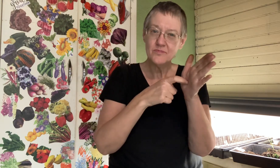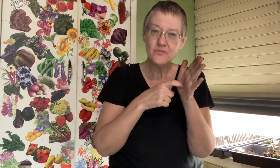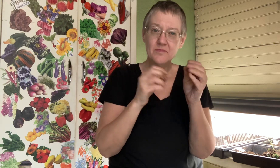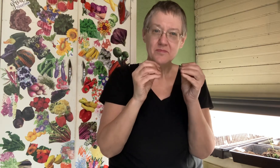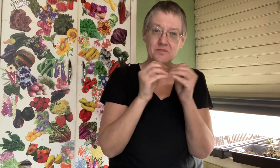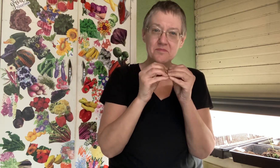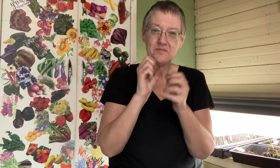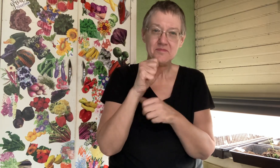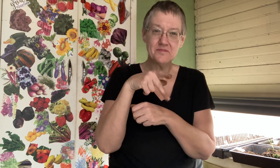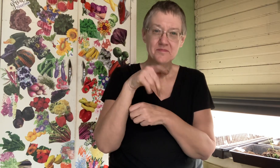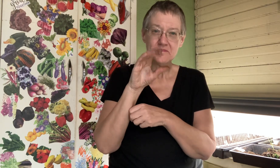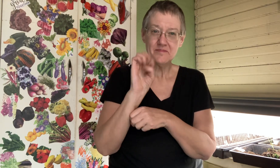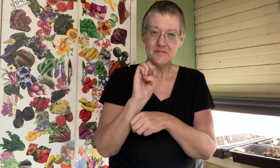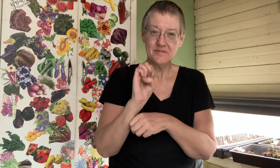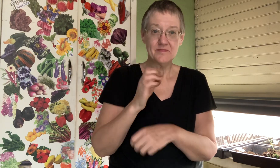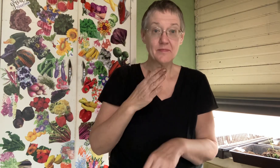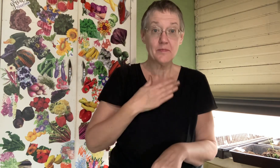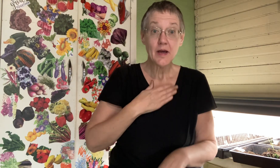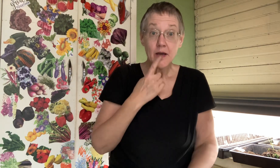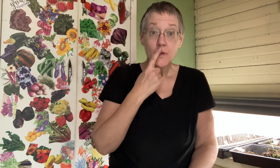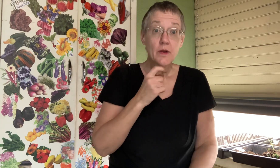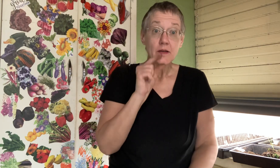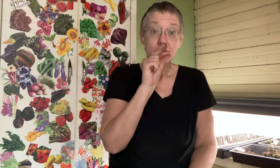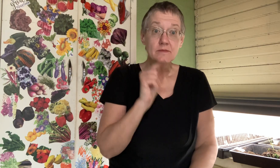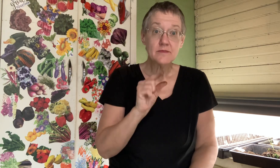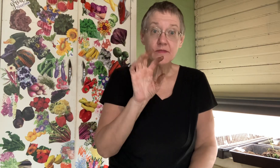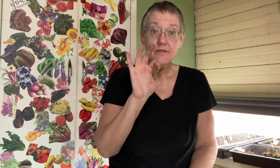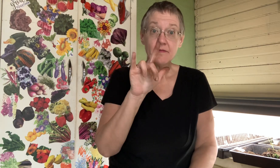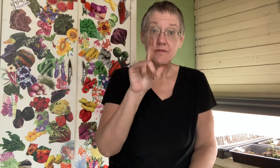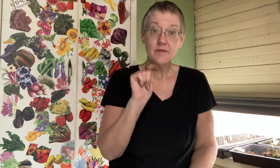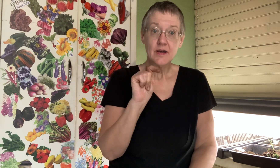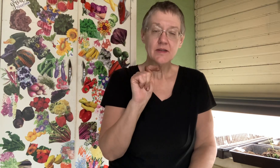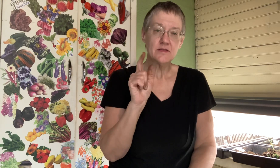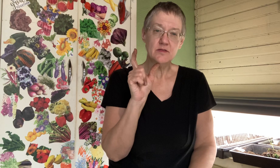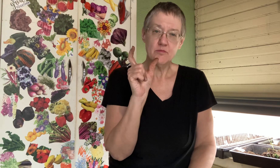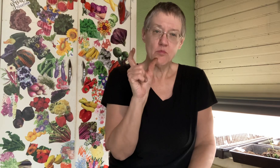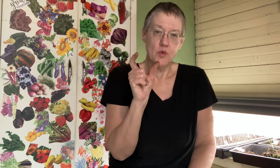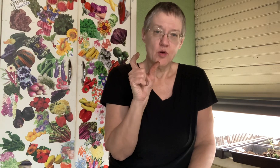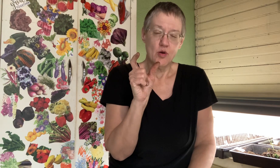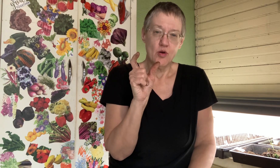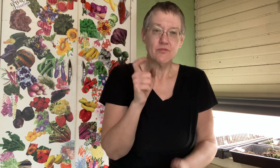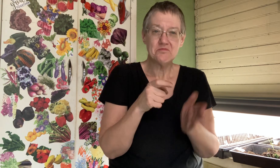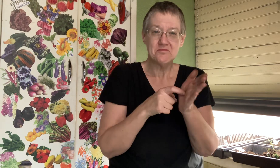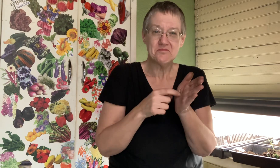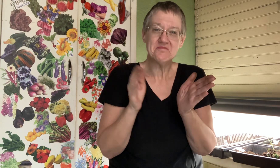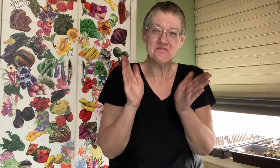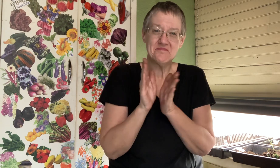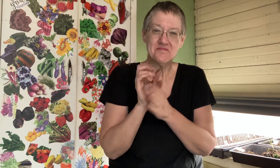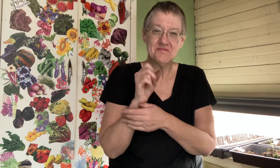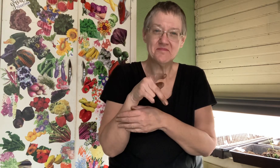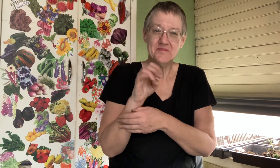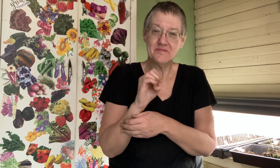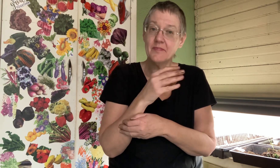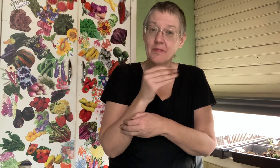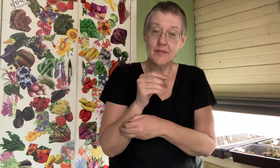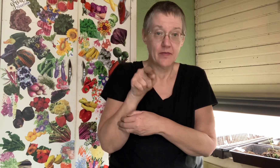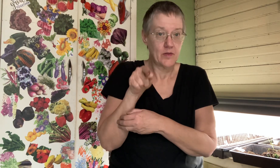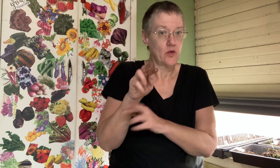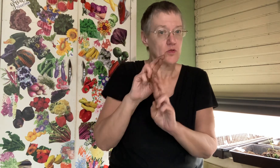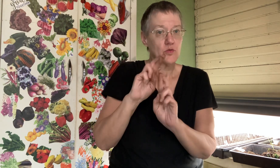bigger and they're going to require more space than the red flat Italian onions, which is a small onion and